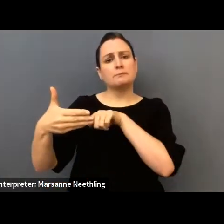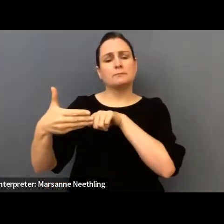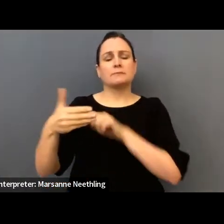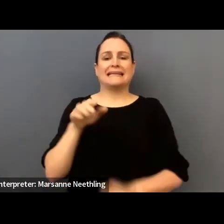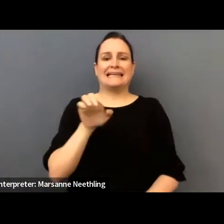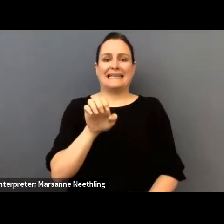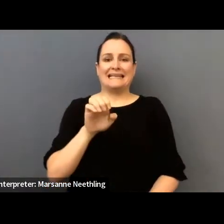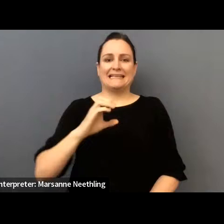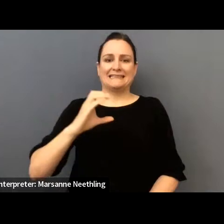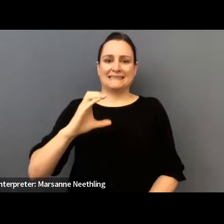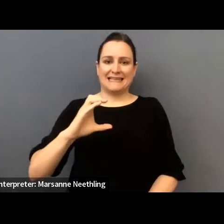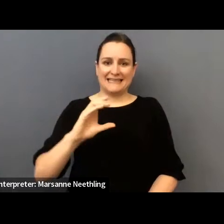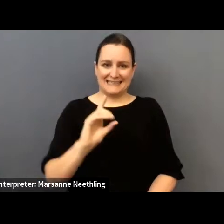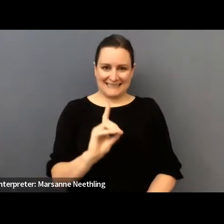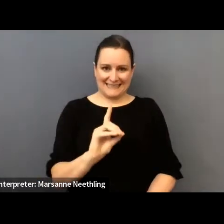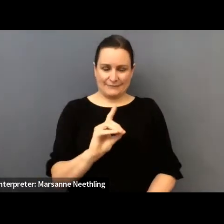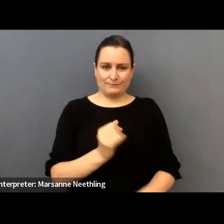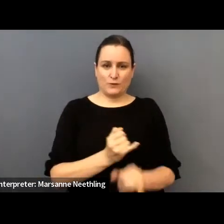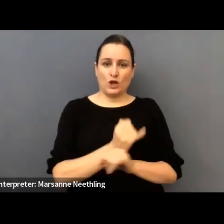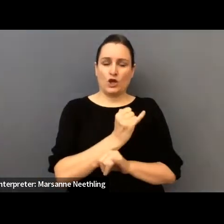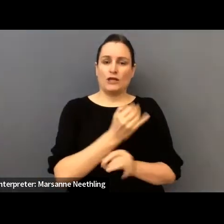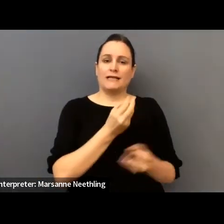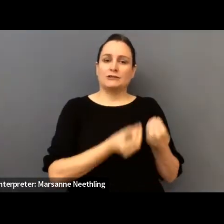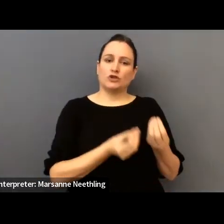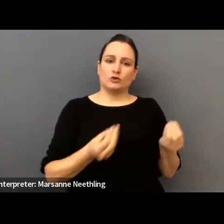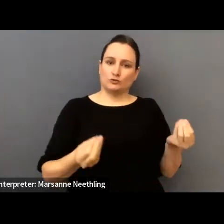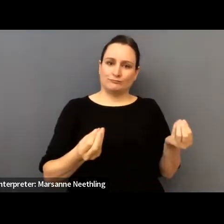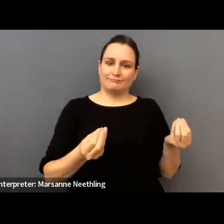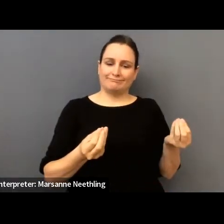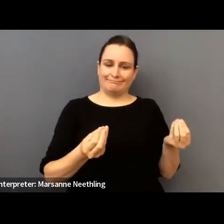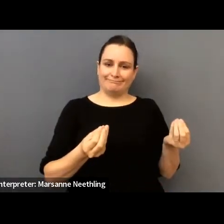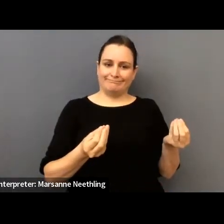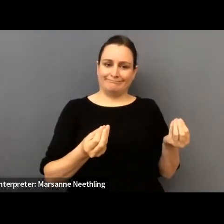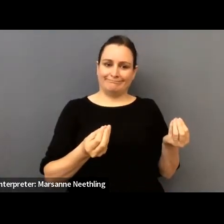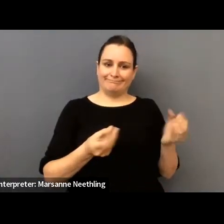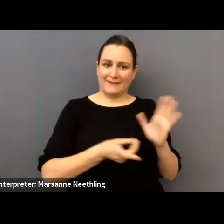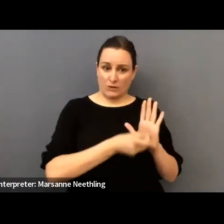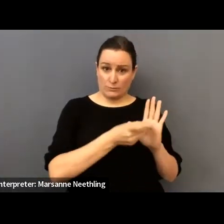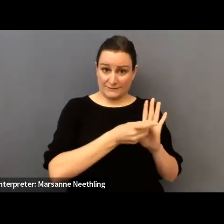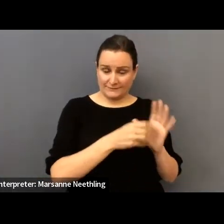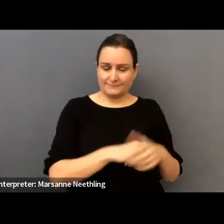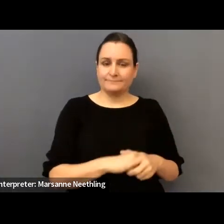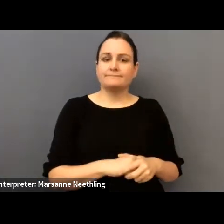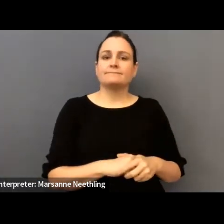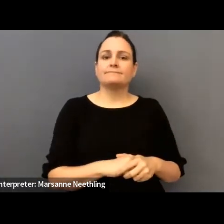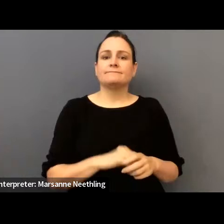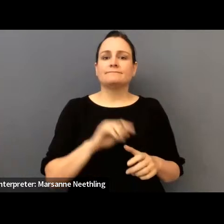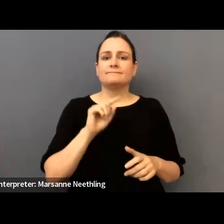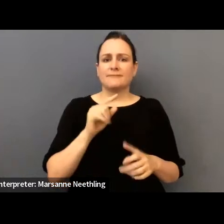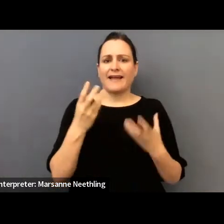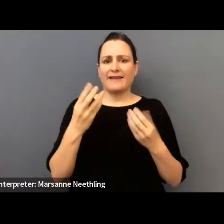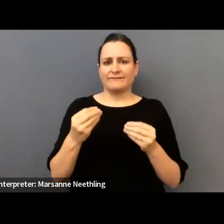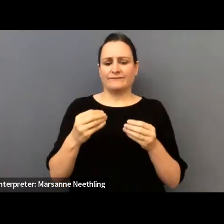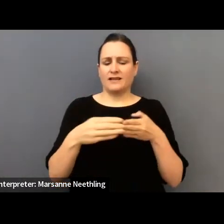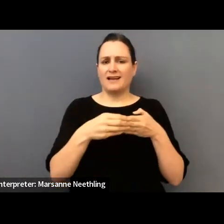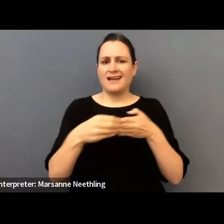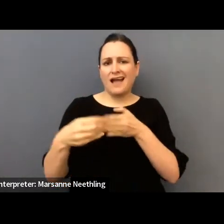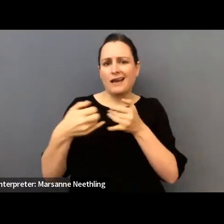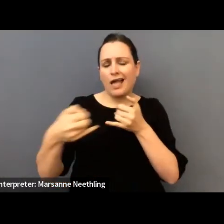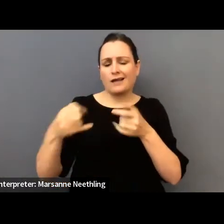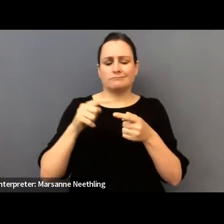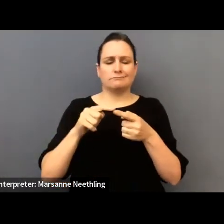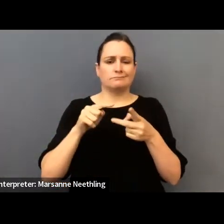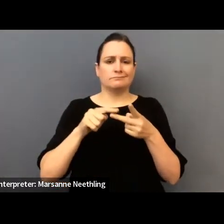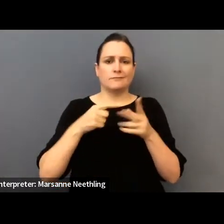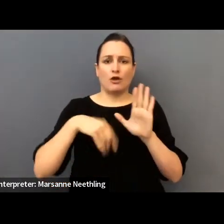with regard to the issue of guidelines and regulations for